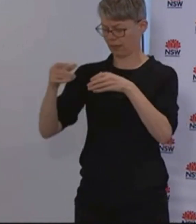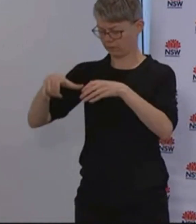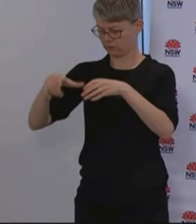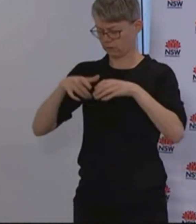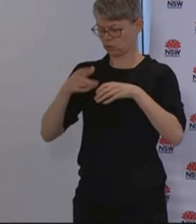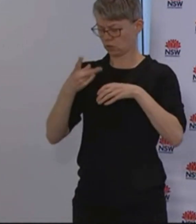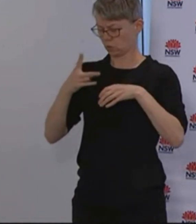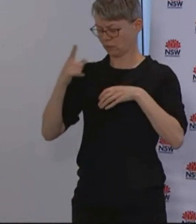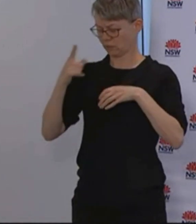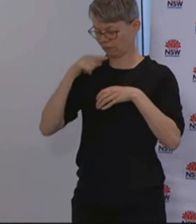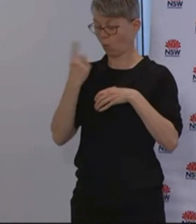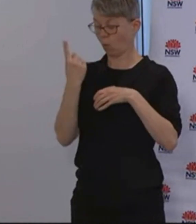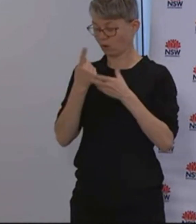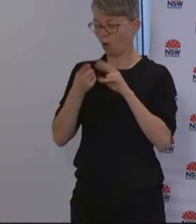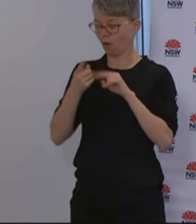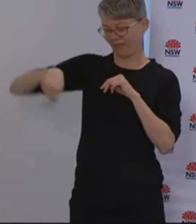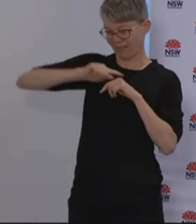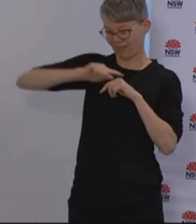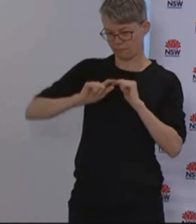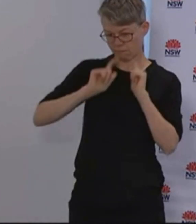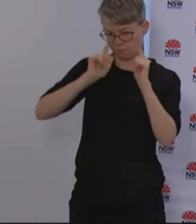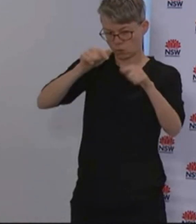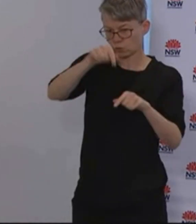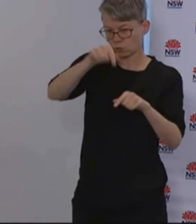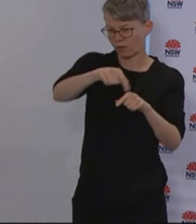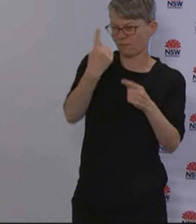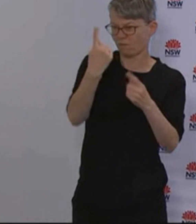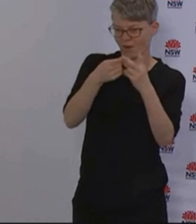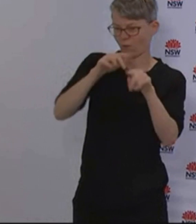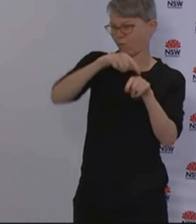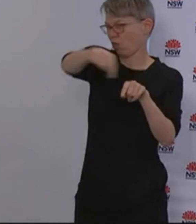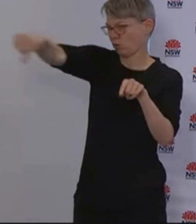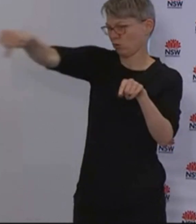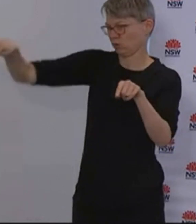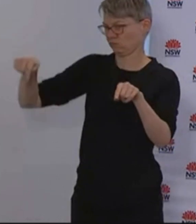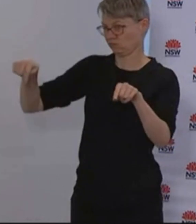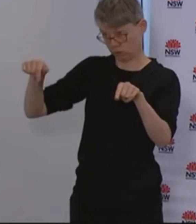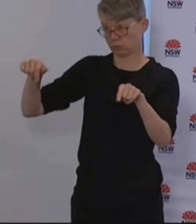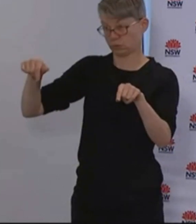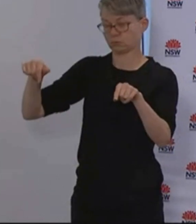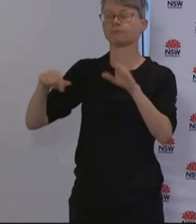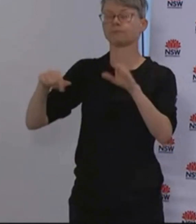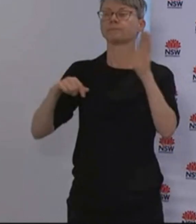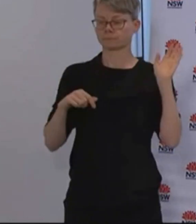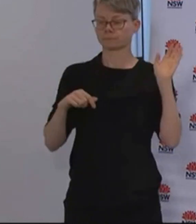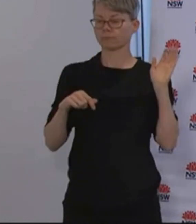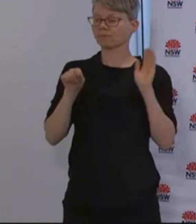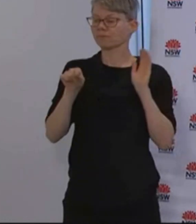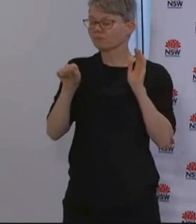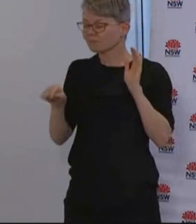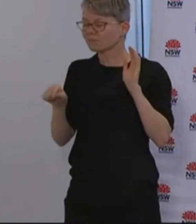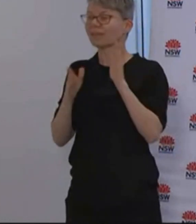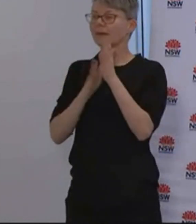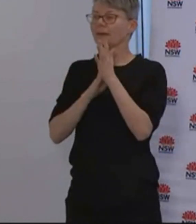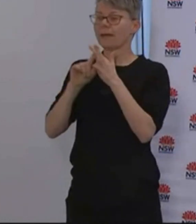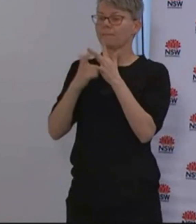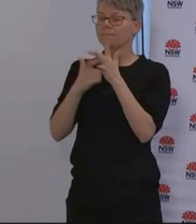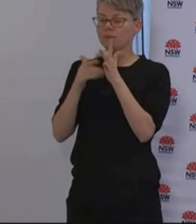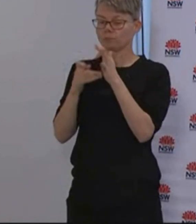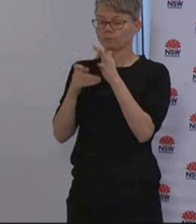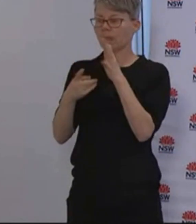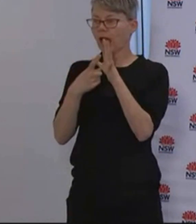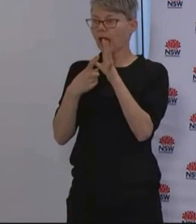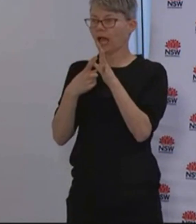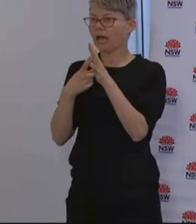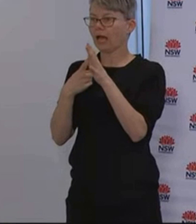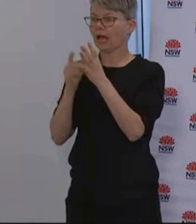those venues. That's how it works? That's correct. There were a number of those venues in the Merimbula and Murray Downs were related to